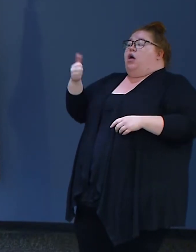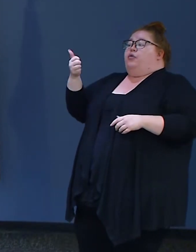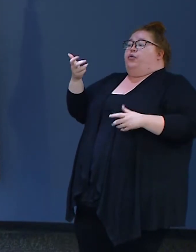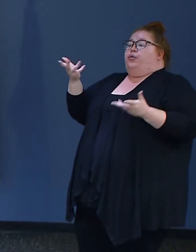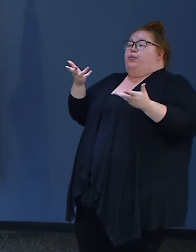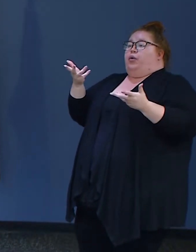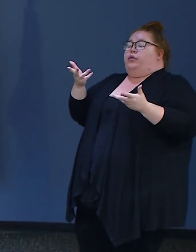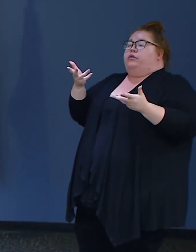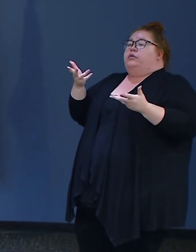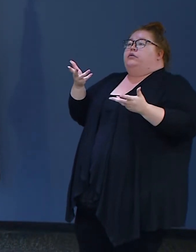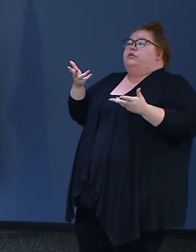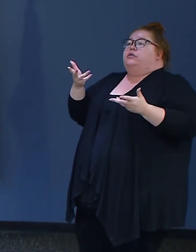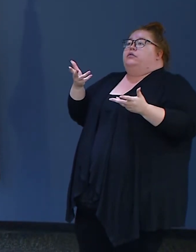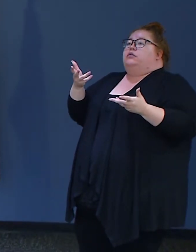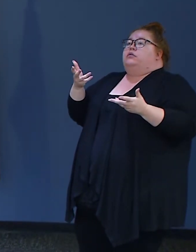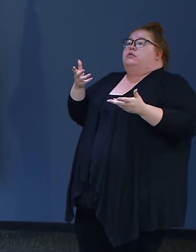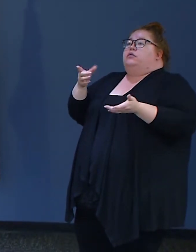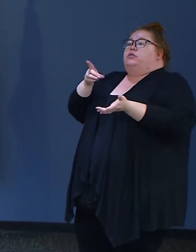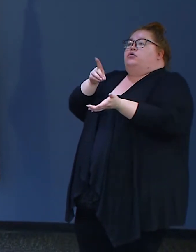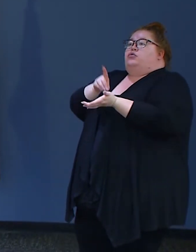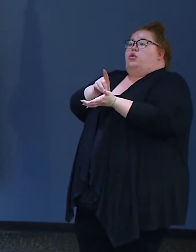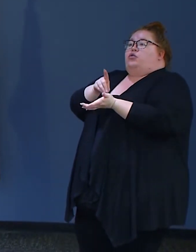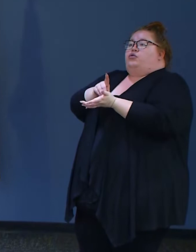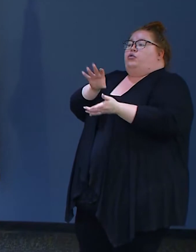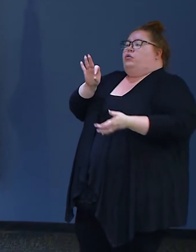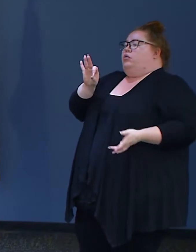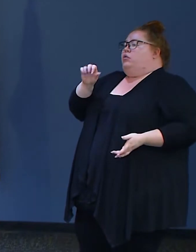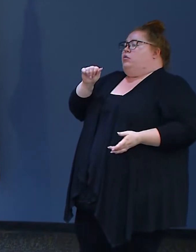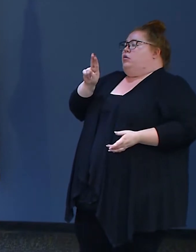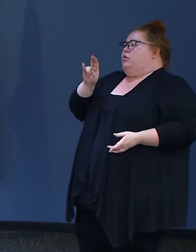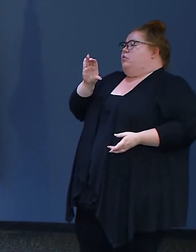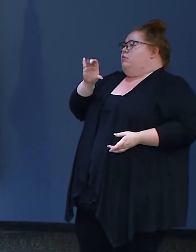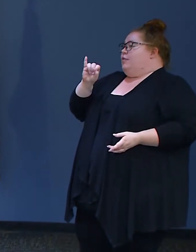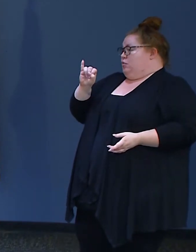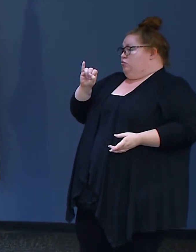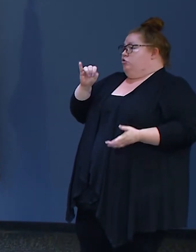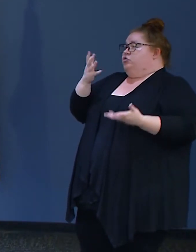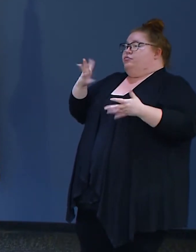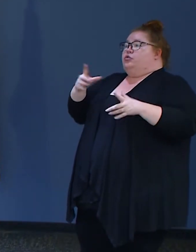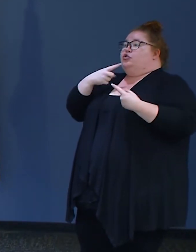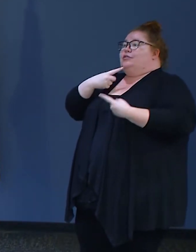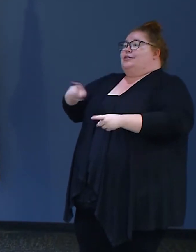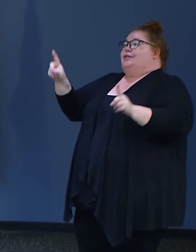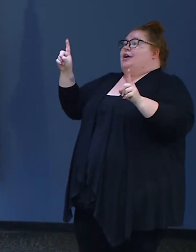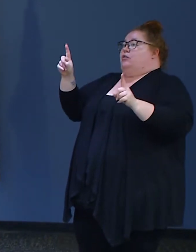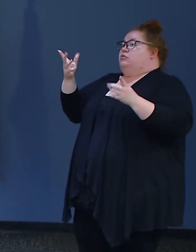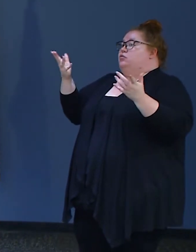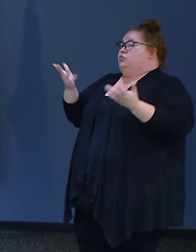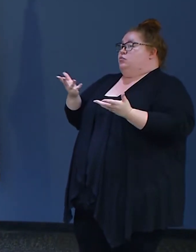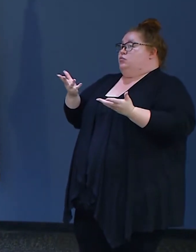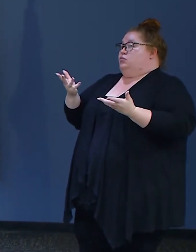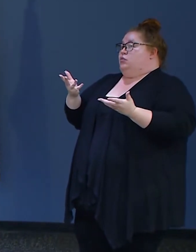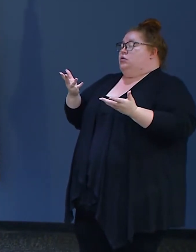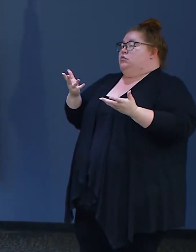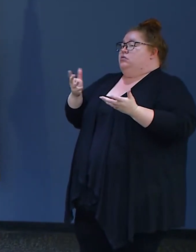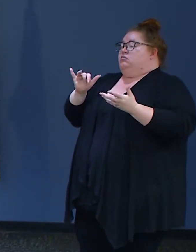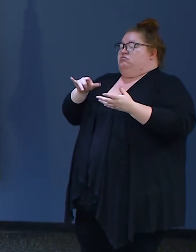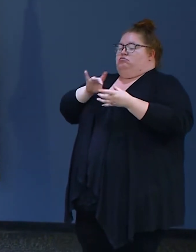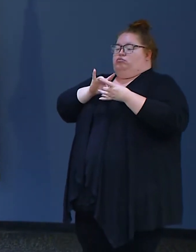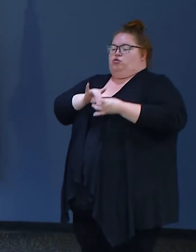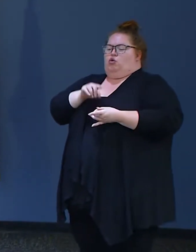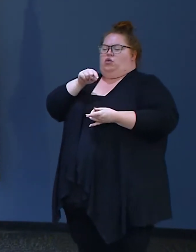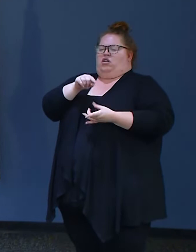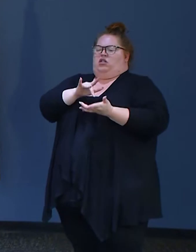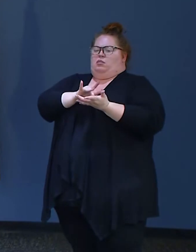up, Dr. Fauci did make an announcement last night regarding the drug that you